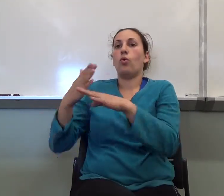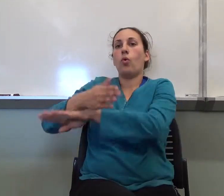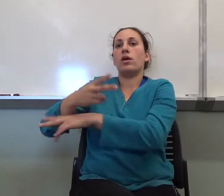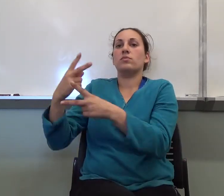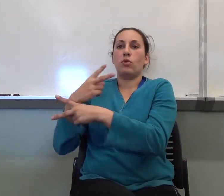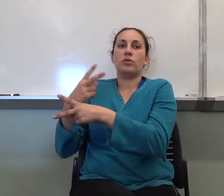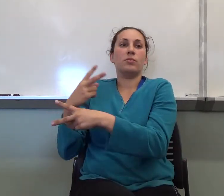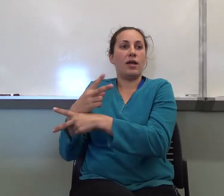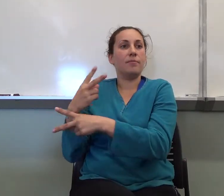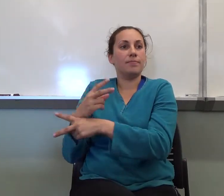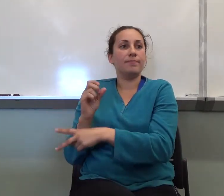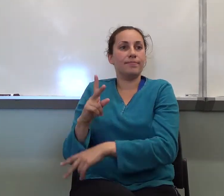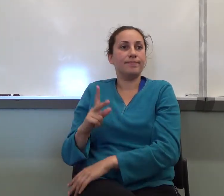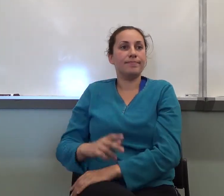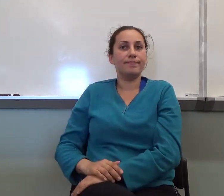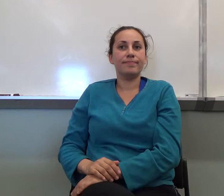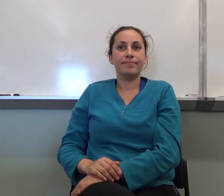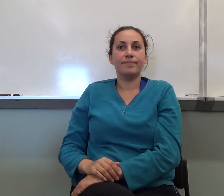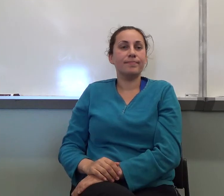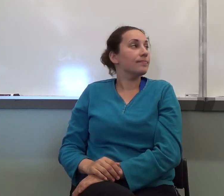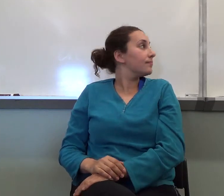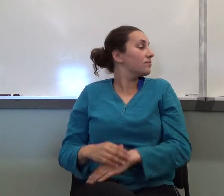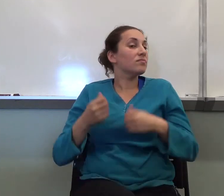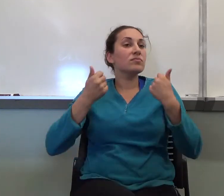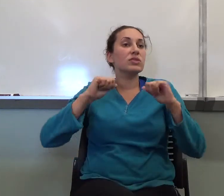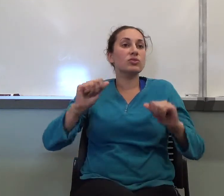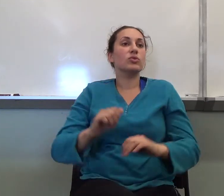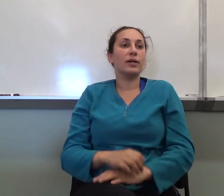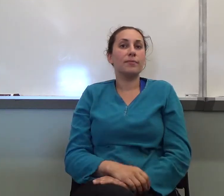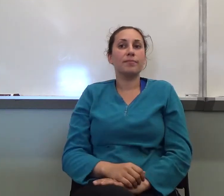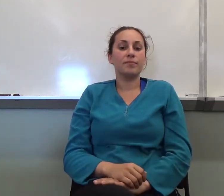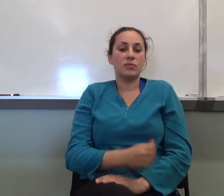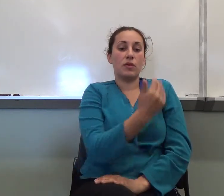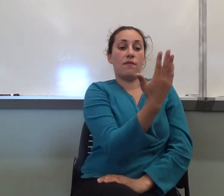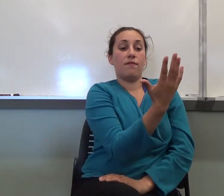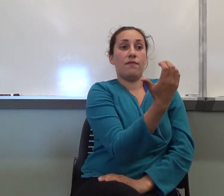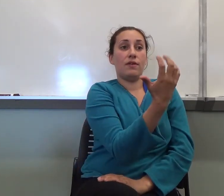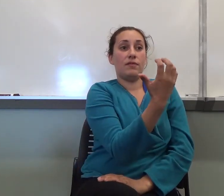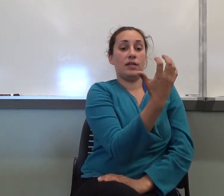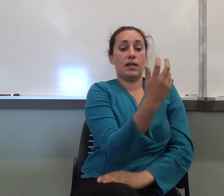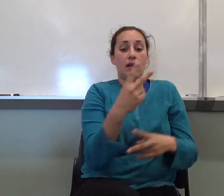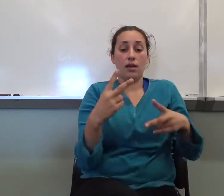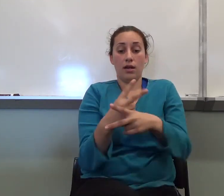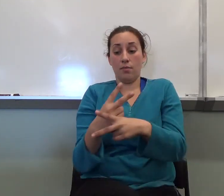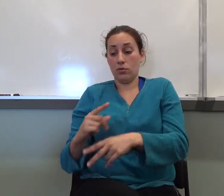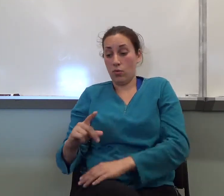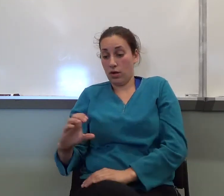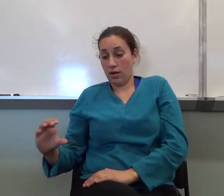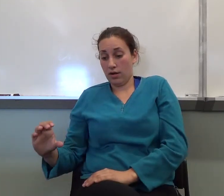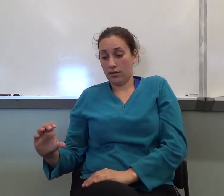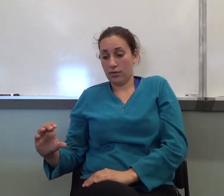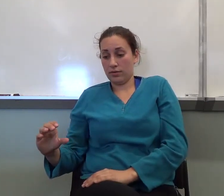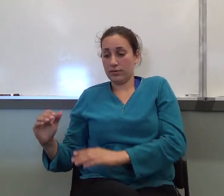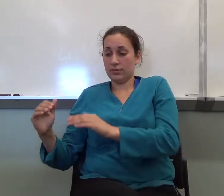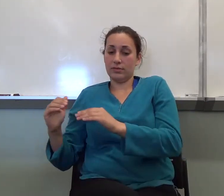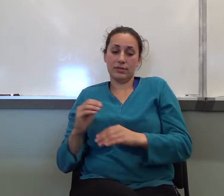few times. Let's do it. That's going to be 15 times 100. That's equal 60 times